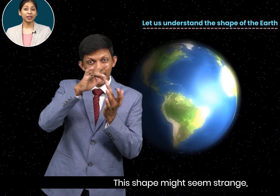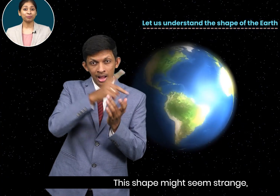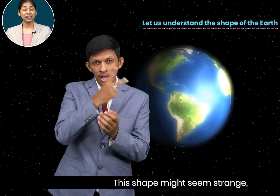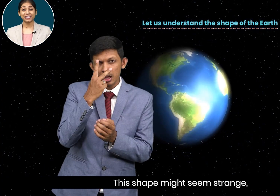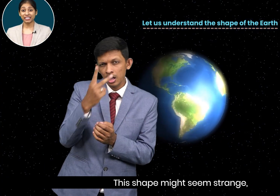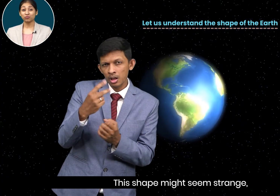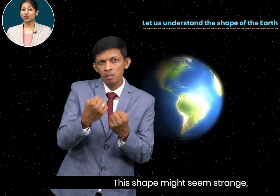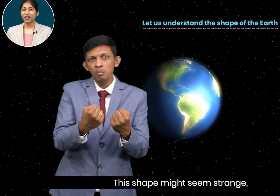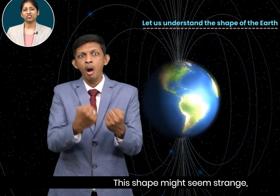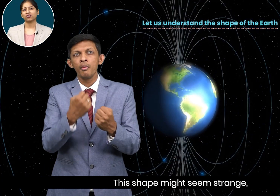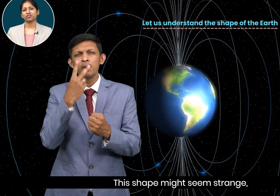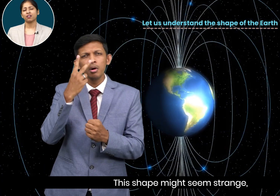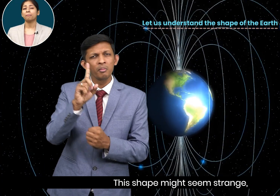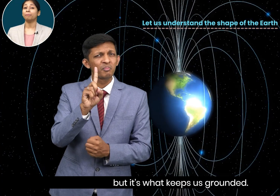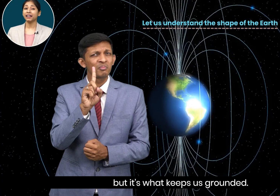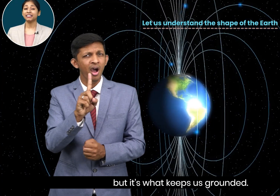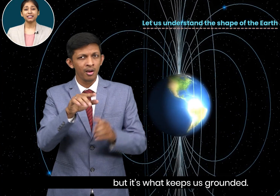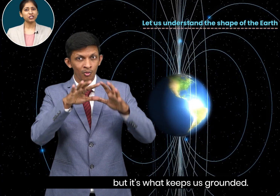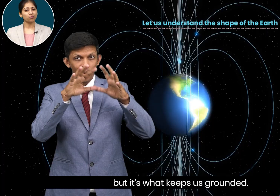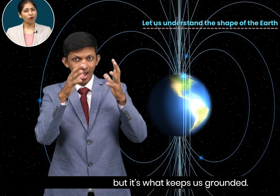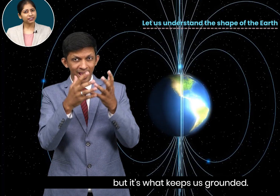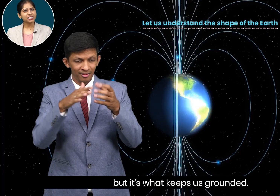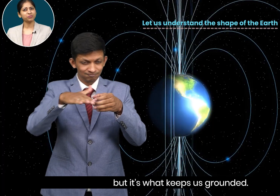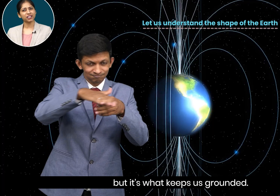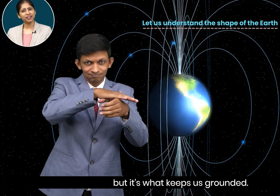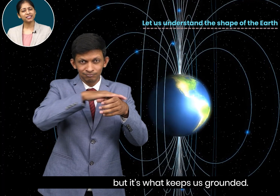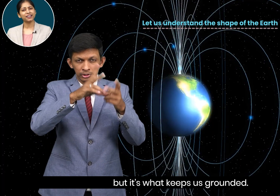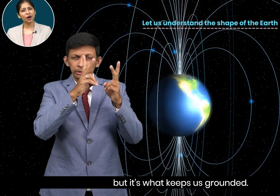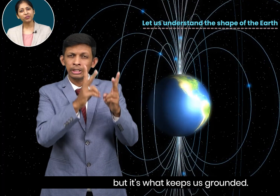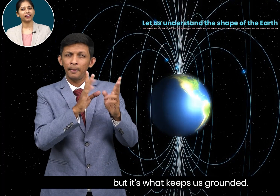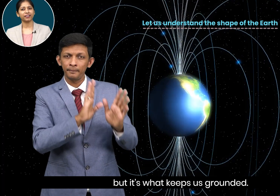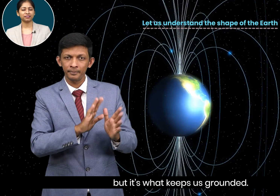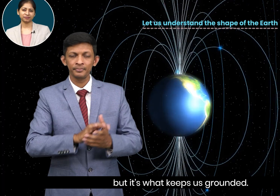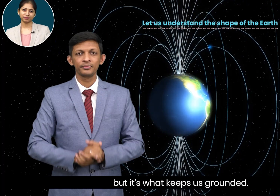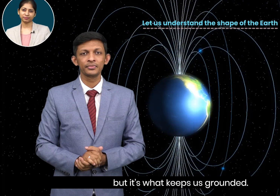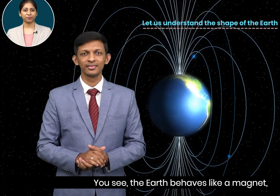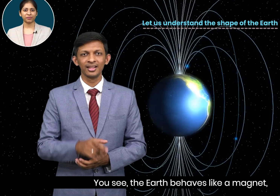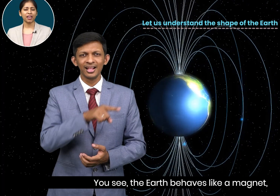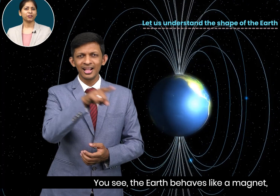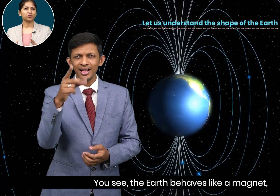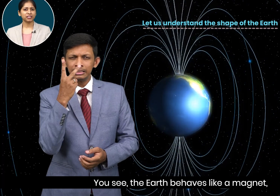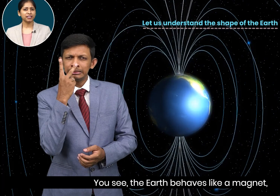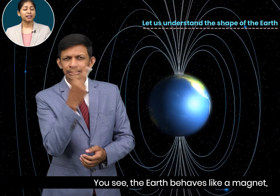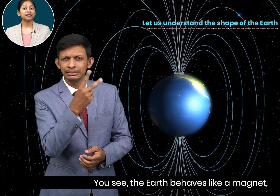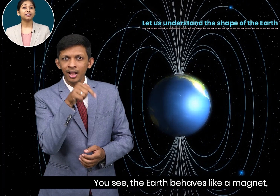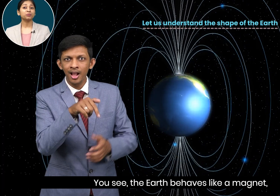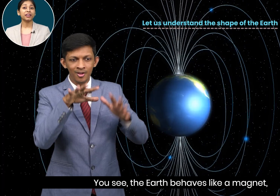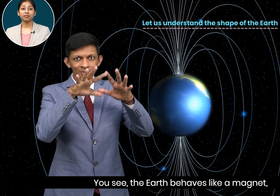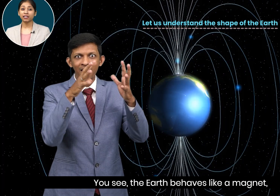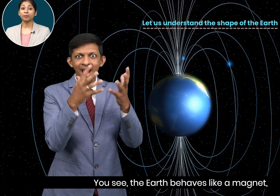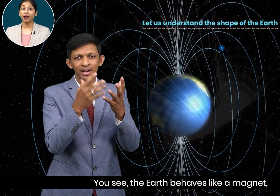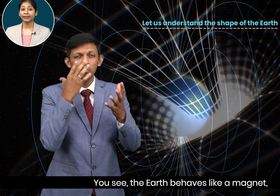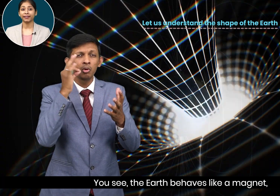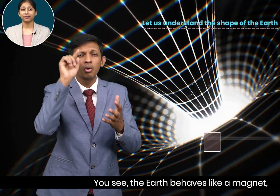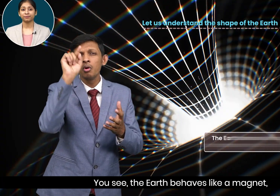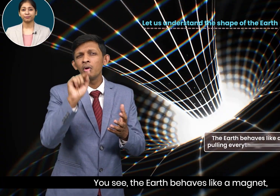This shape might seem strange, but it's what keeps us grounded. You see, the Earth behaves